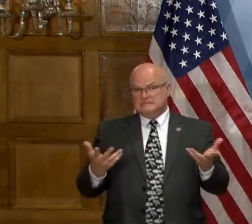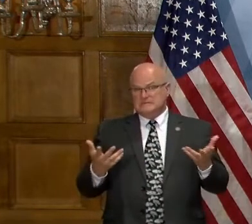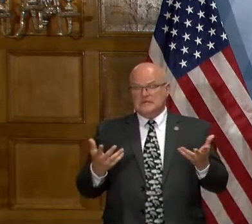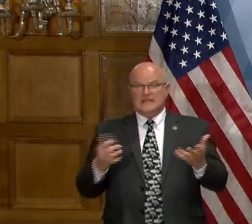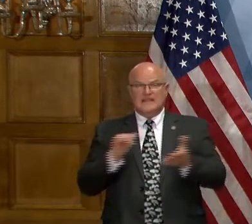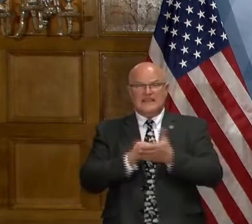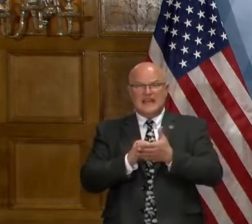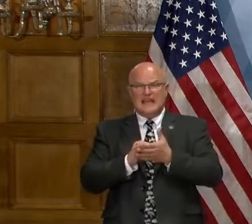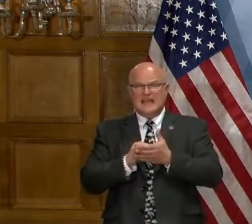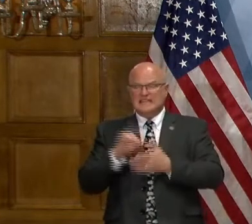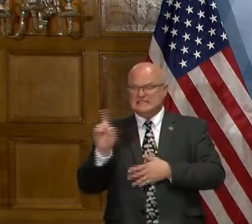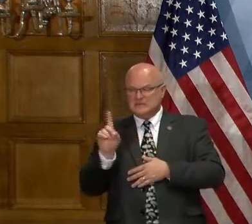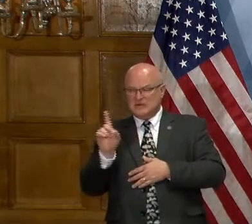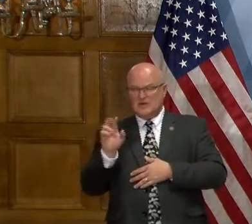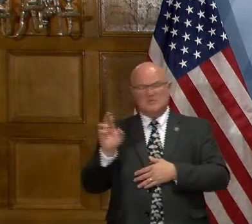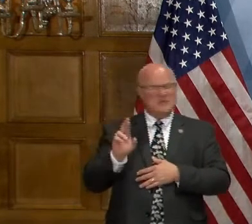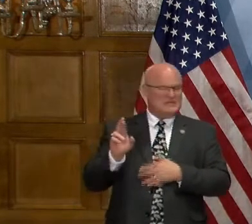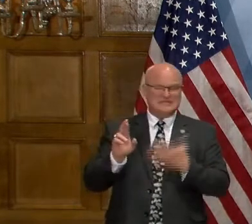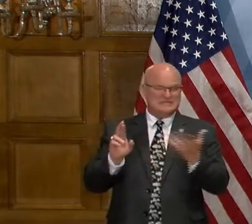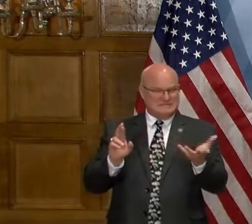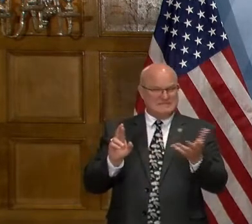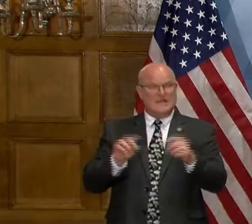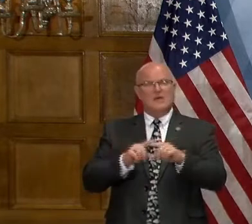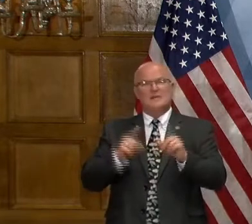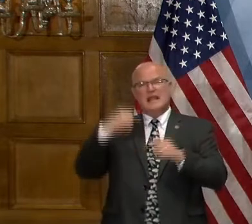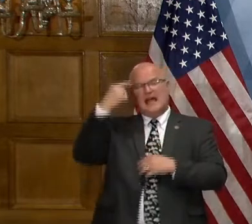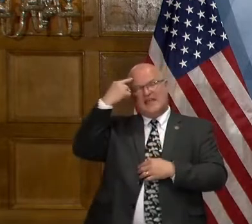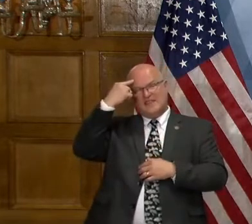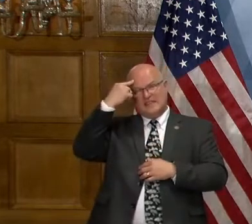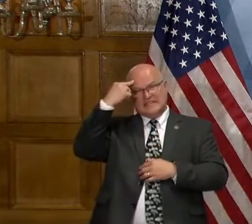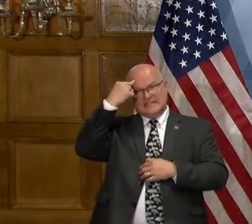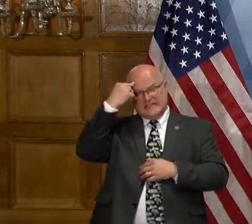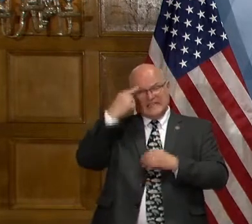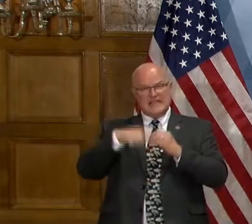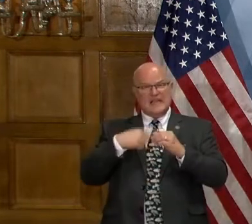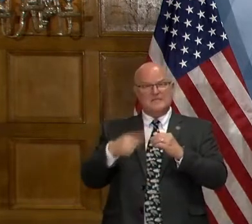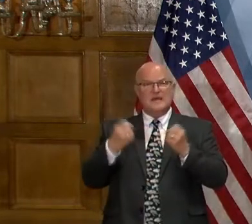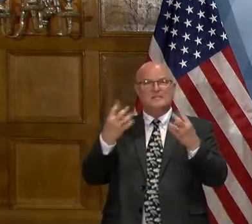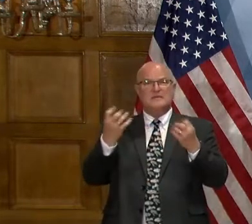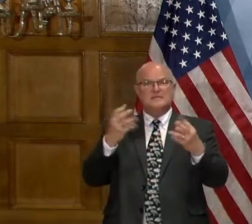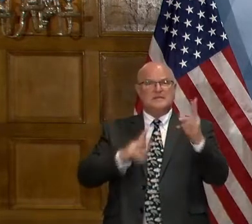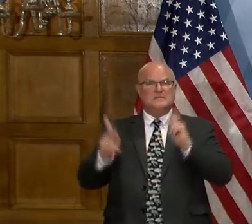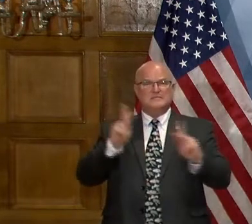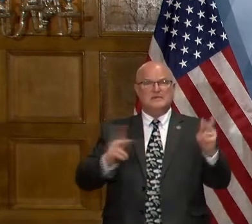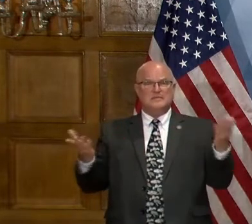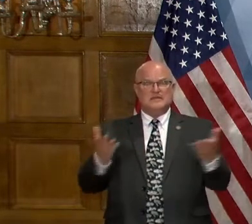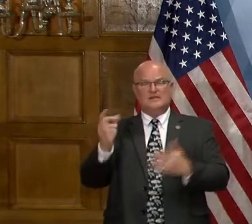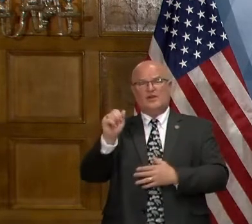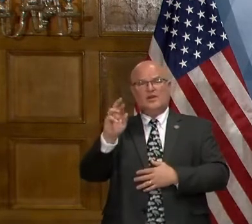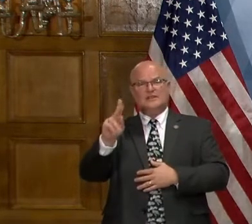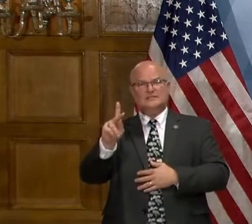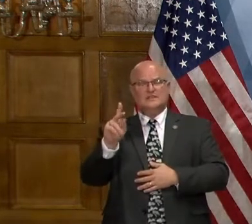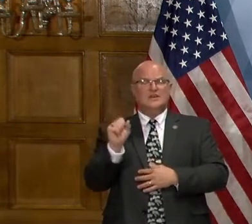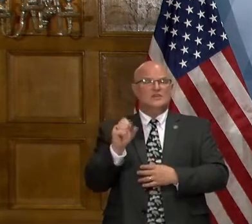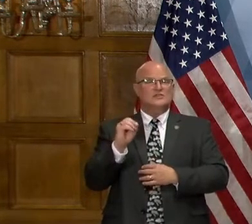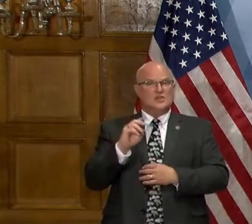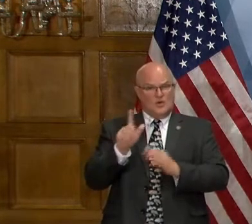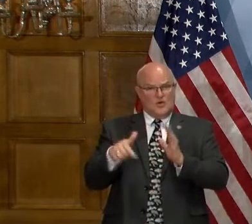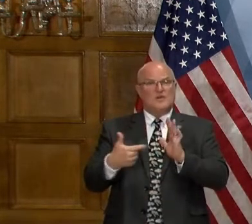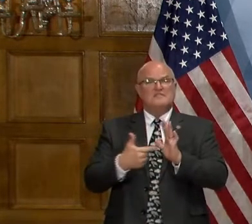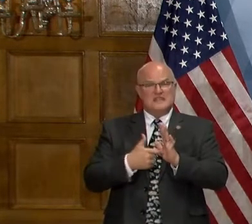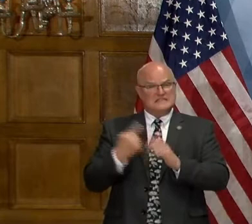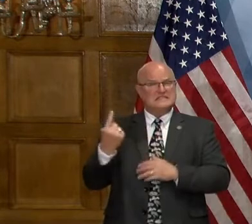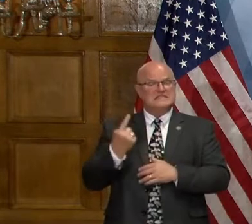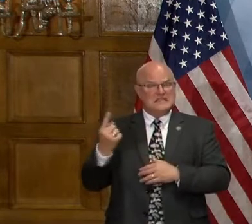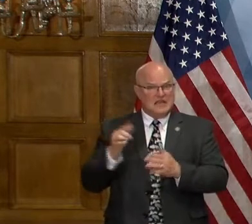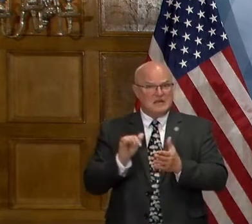partisan basis. It's just simply thinking of many Arkansans. And so this is